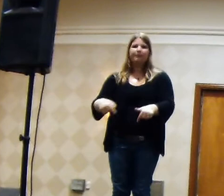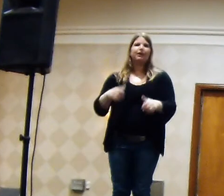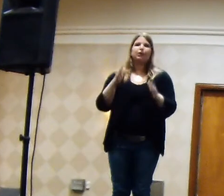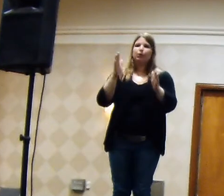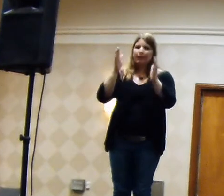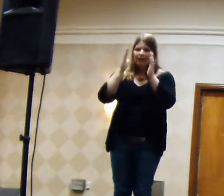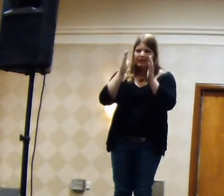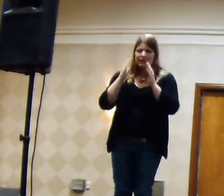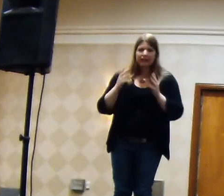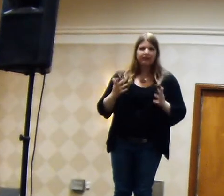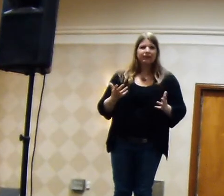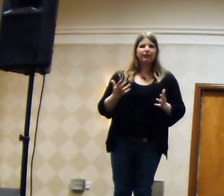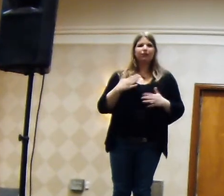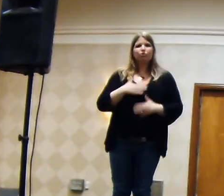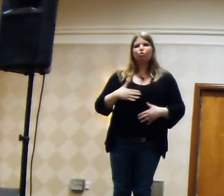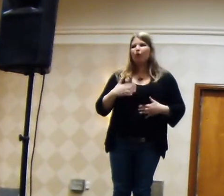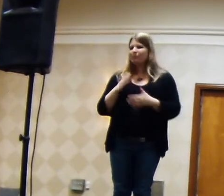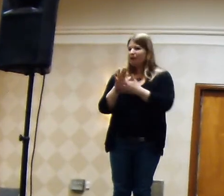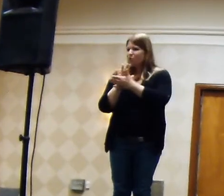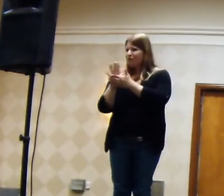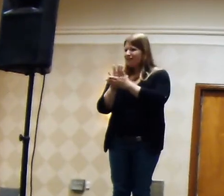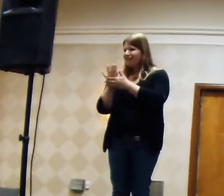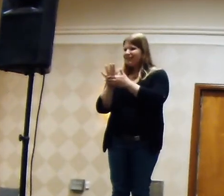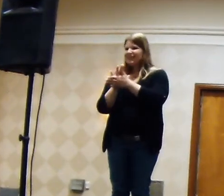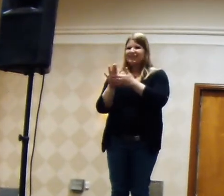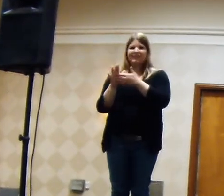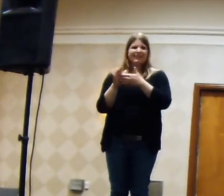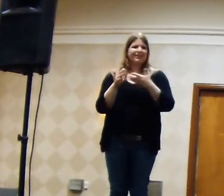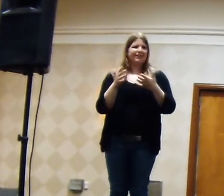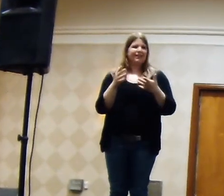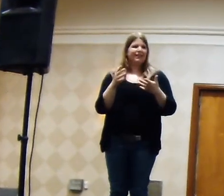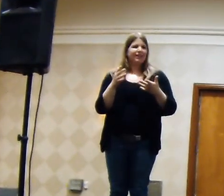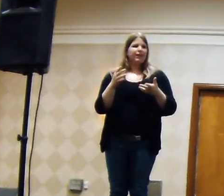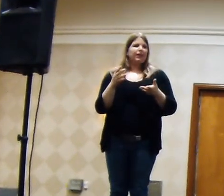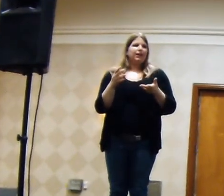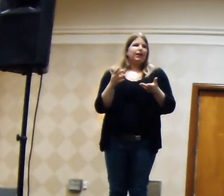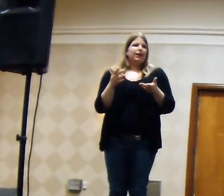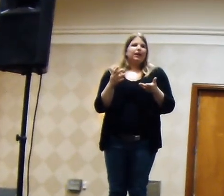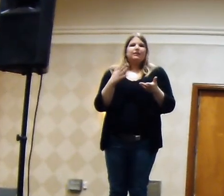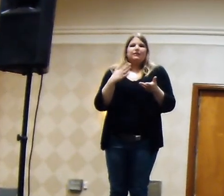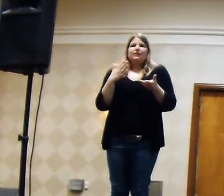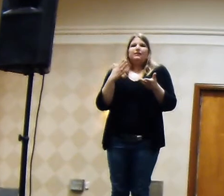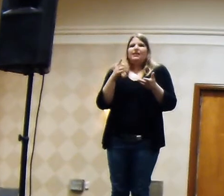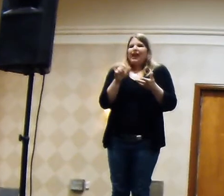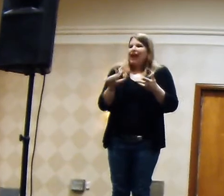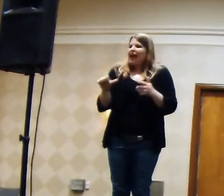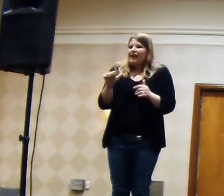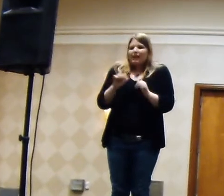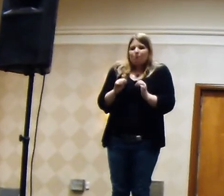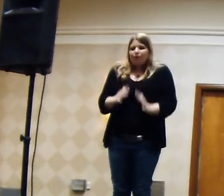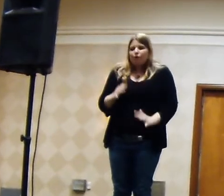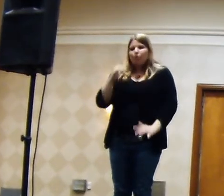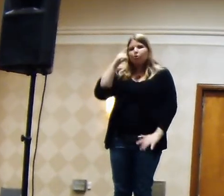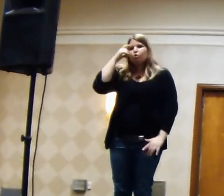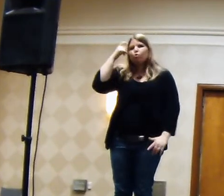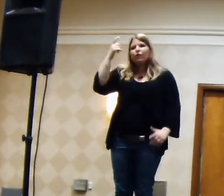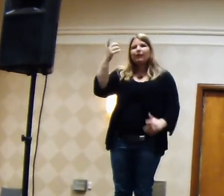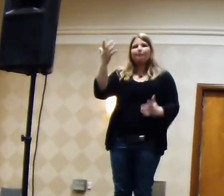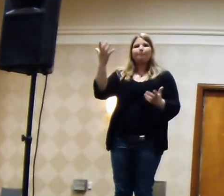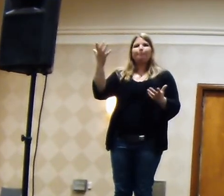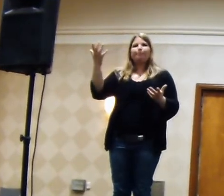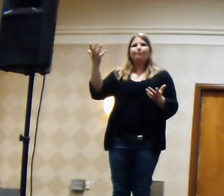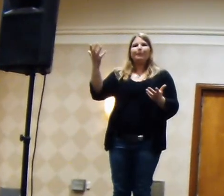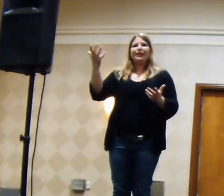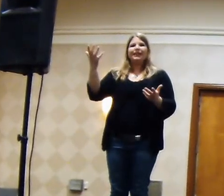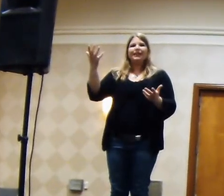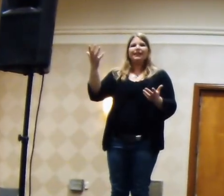and that you've enjoyed my movies, obviously, at some point. I mean, that's the dream of a performer, honestly. And I find